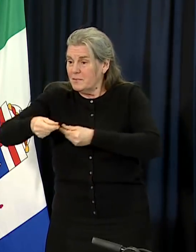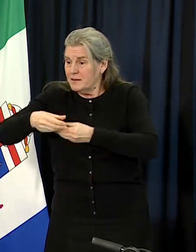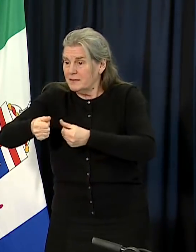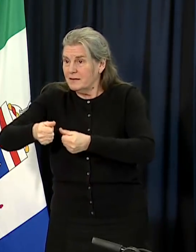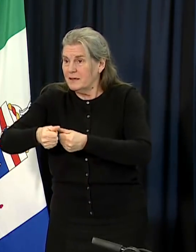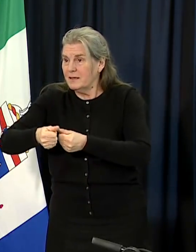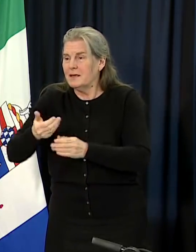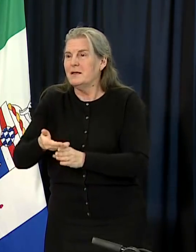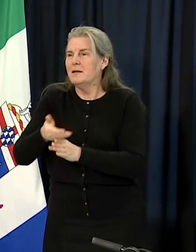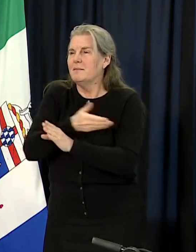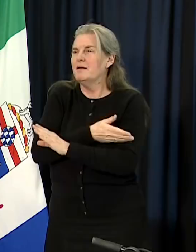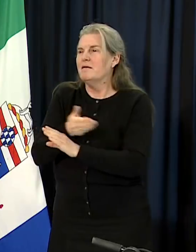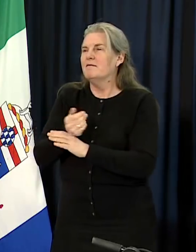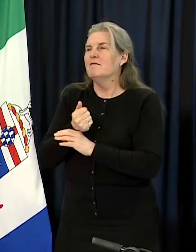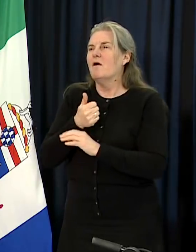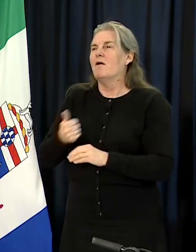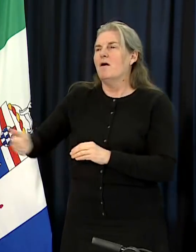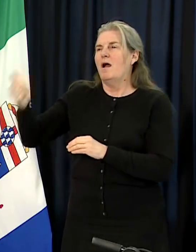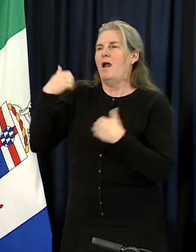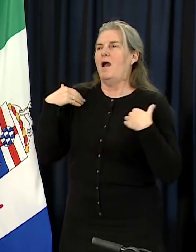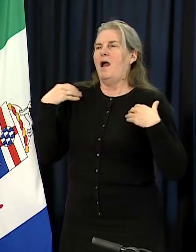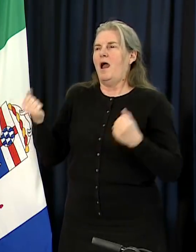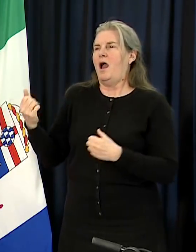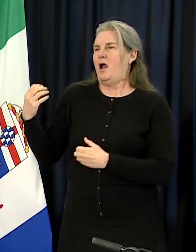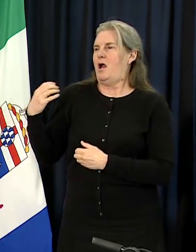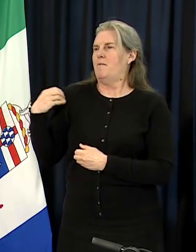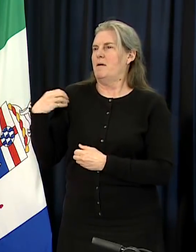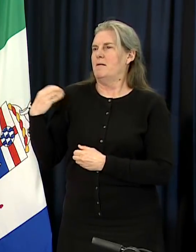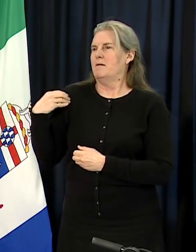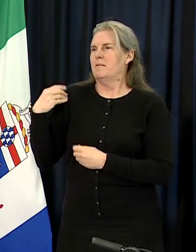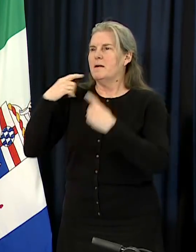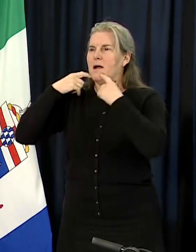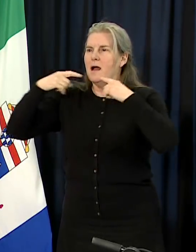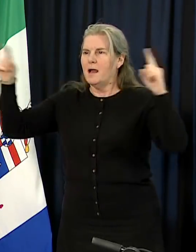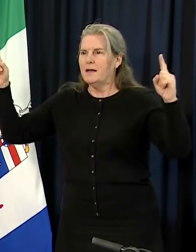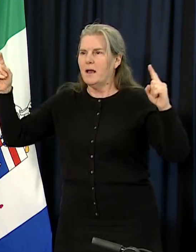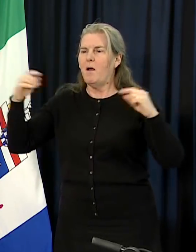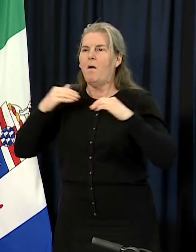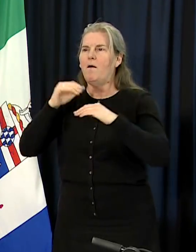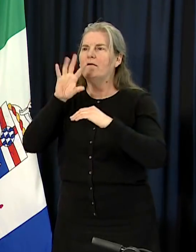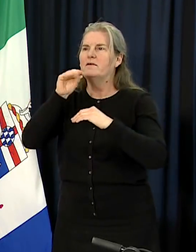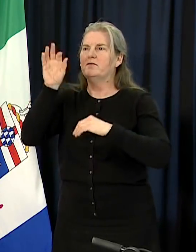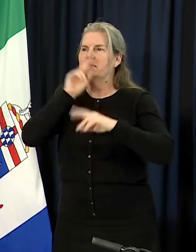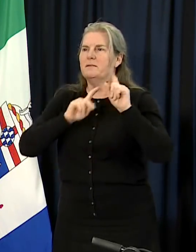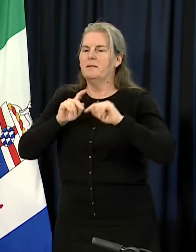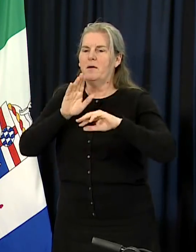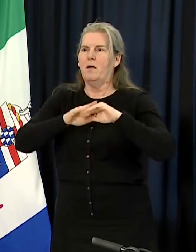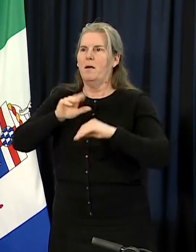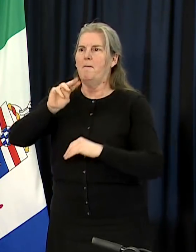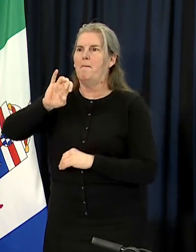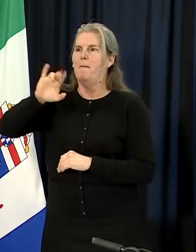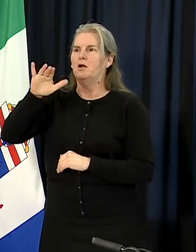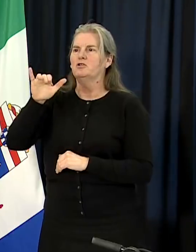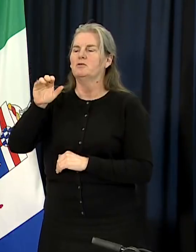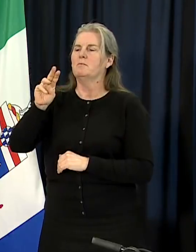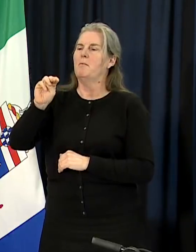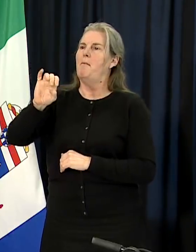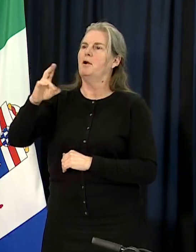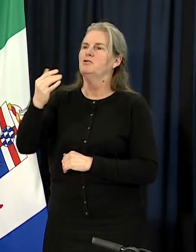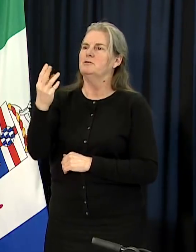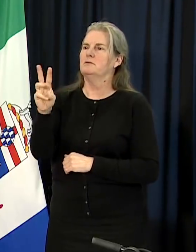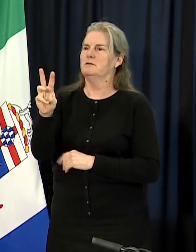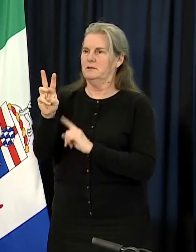Officer of Health made recommendations to ban gatherings of over 50 people on March 16th.